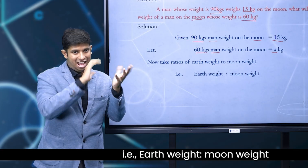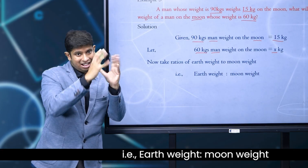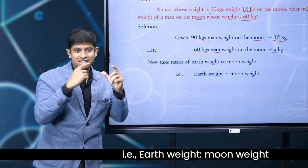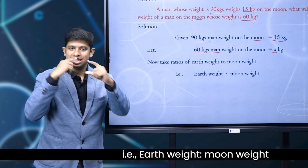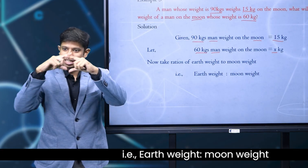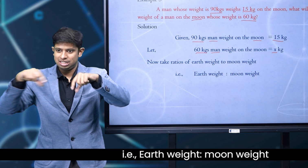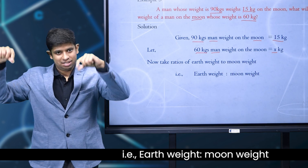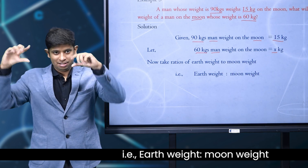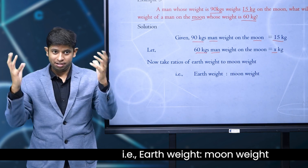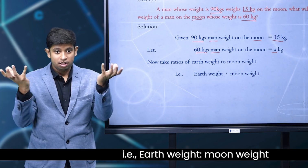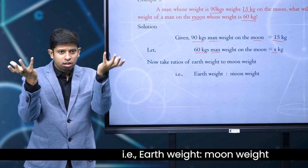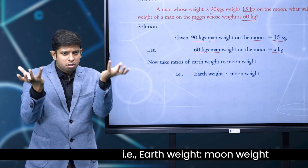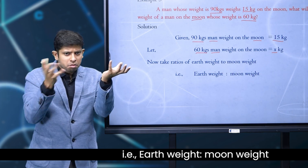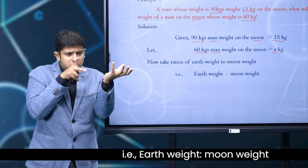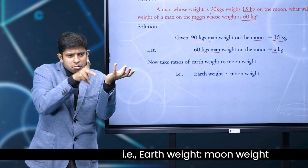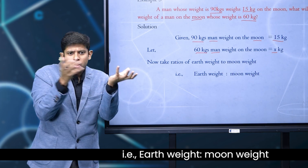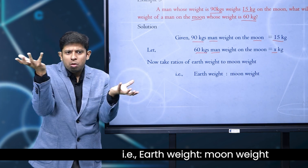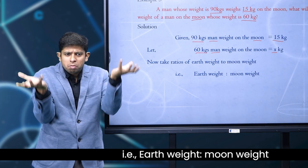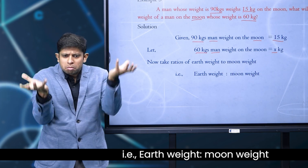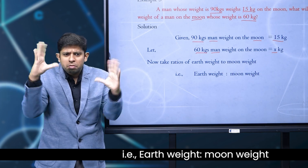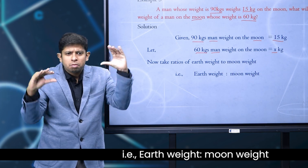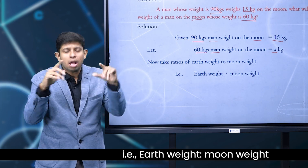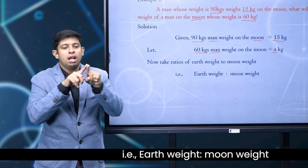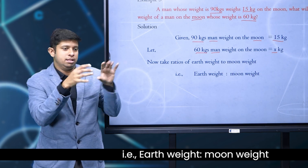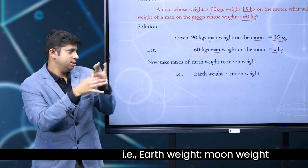That is, earth weight is to moon weight.